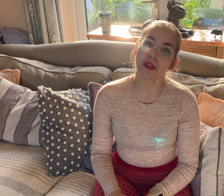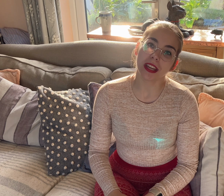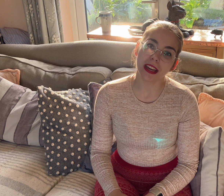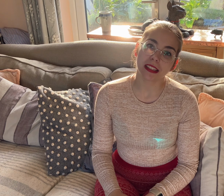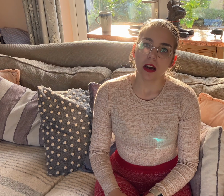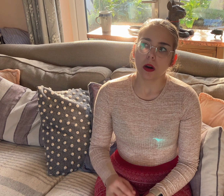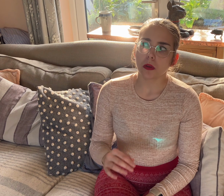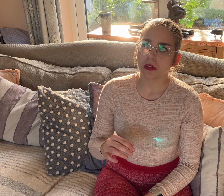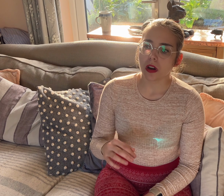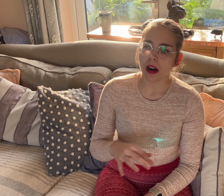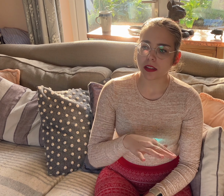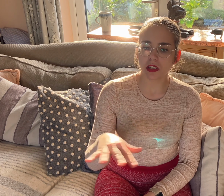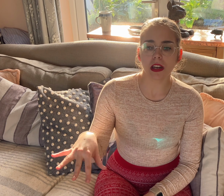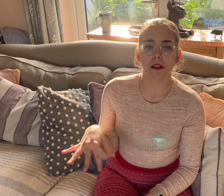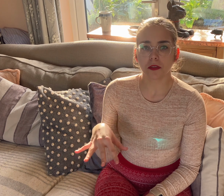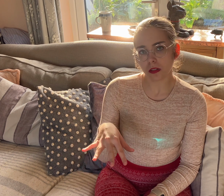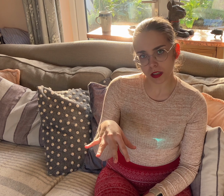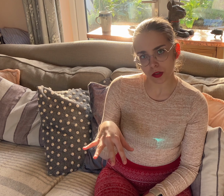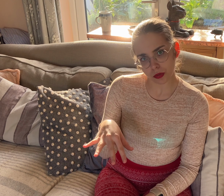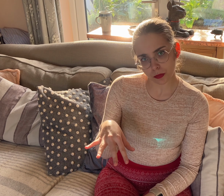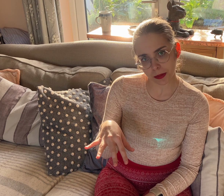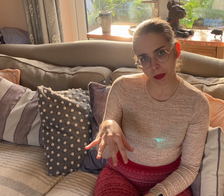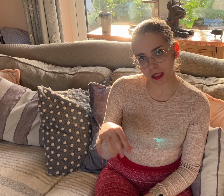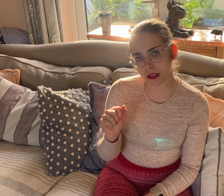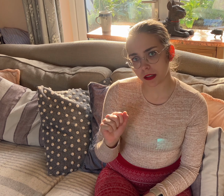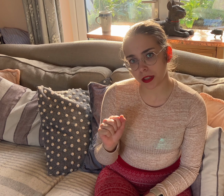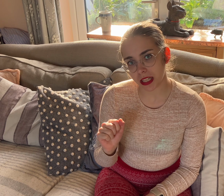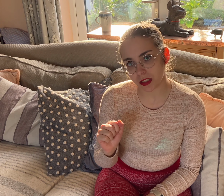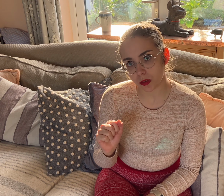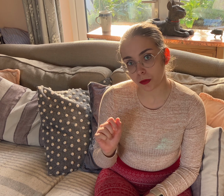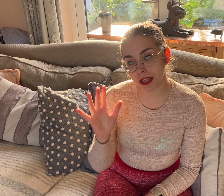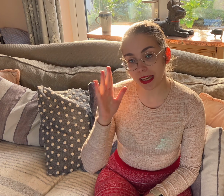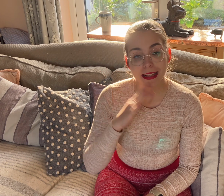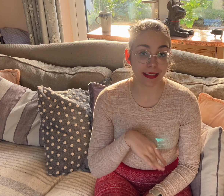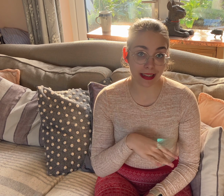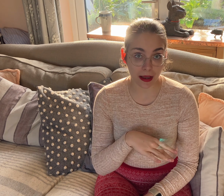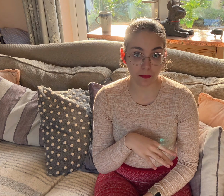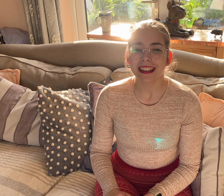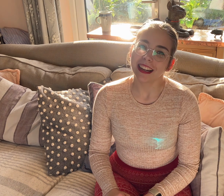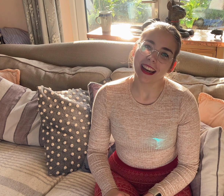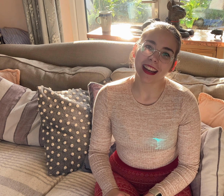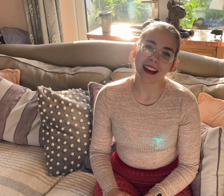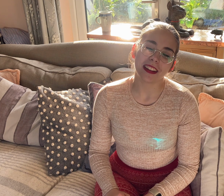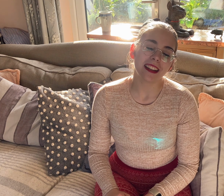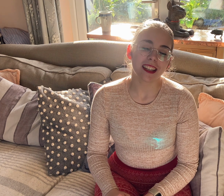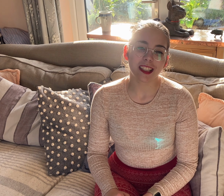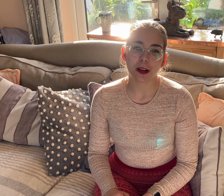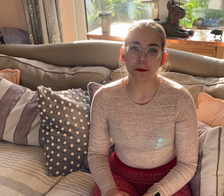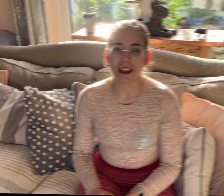it. Also, I do have dogs in the room with me, so if you hear snoring, it's them. Anyhow, let's get on with it.